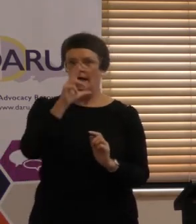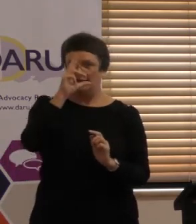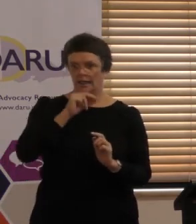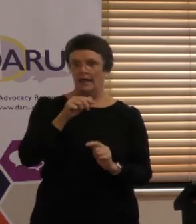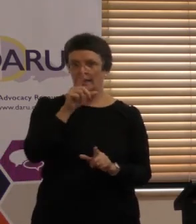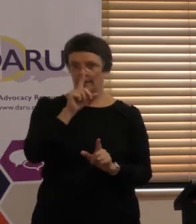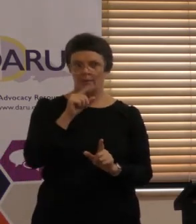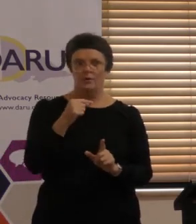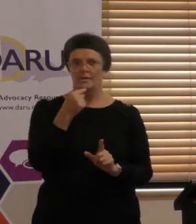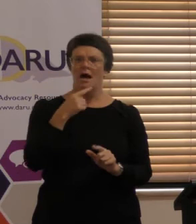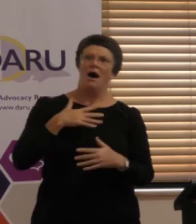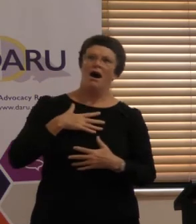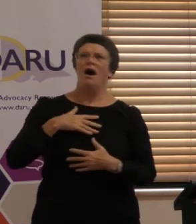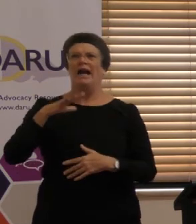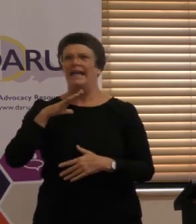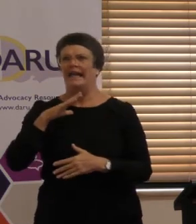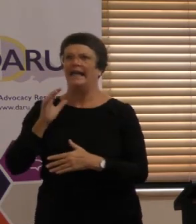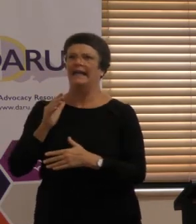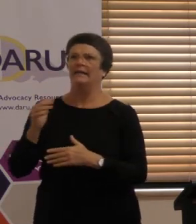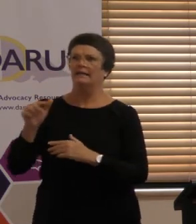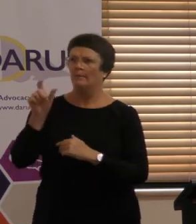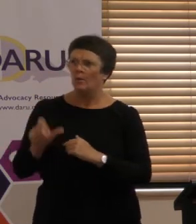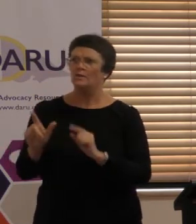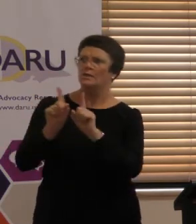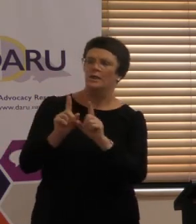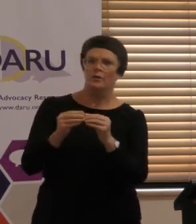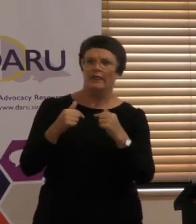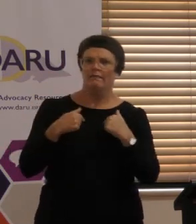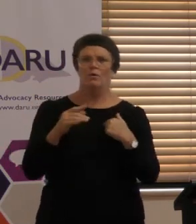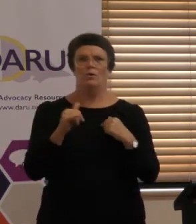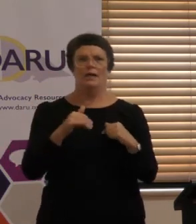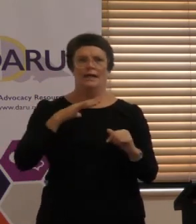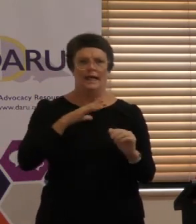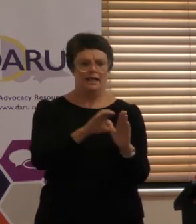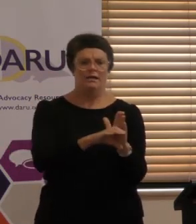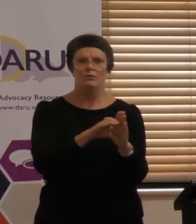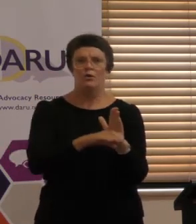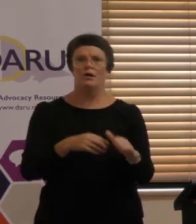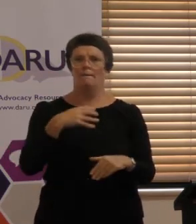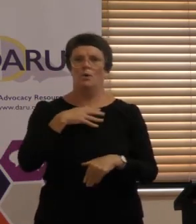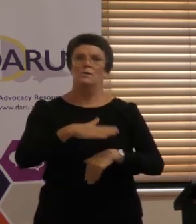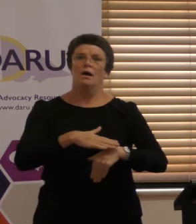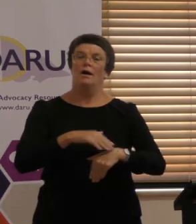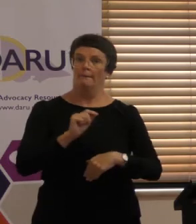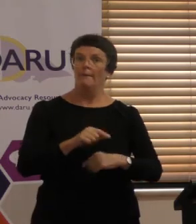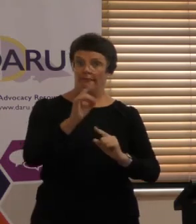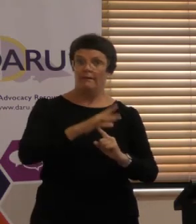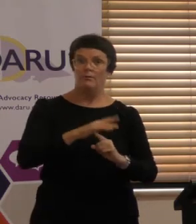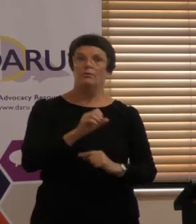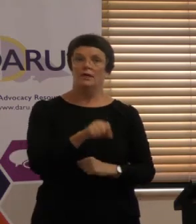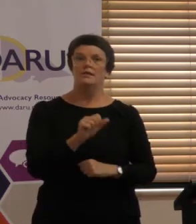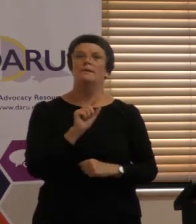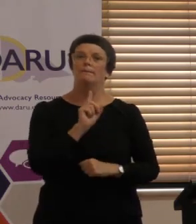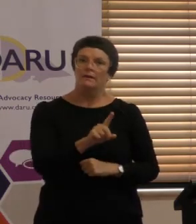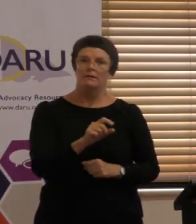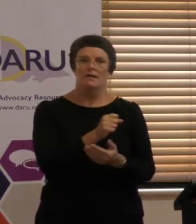prioritising, you know, oh, I need an aid, or I need a computer, or I need more time. Those things matter, but they don't matter as